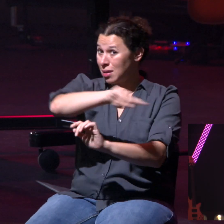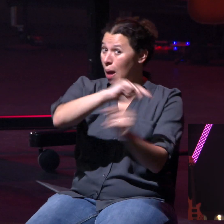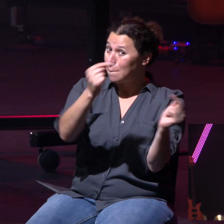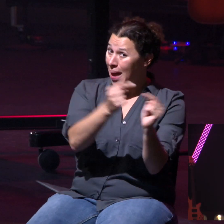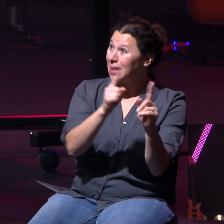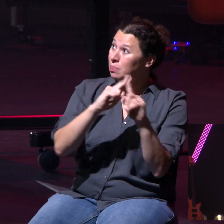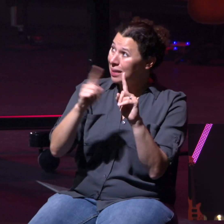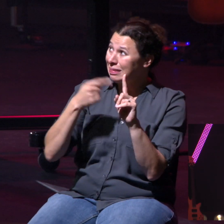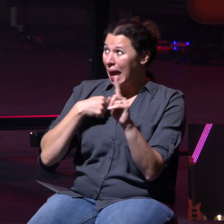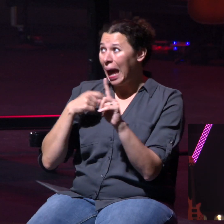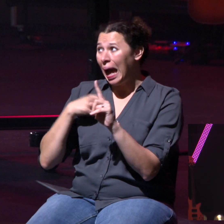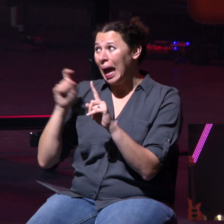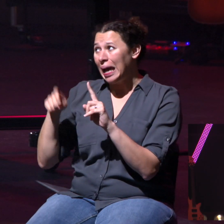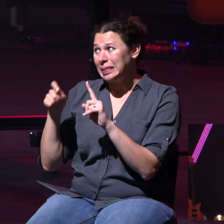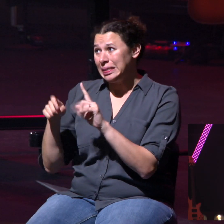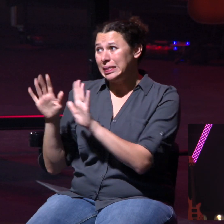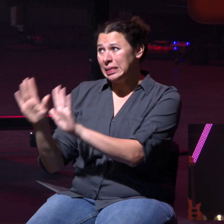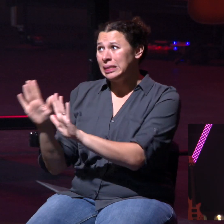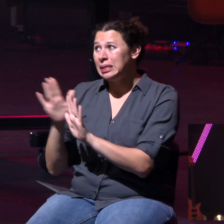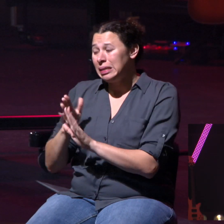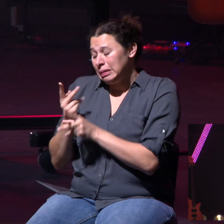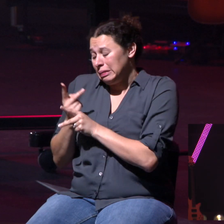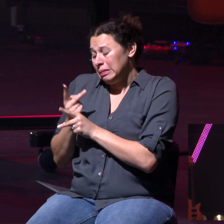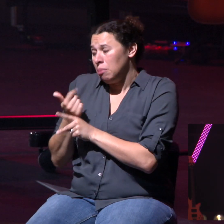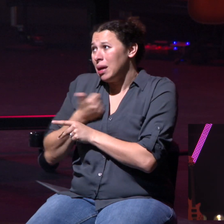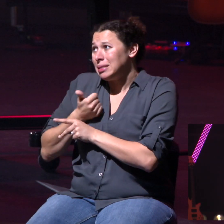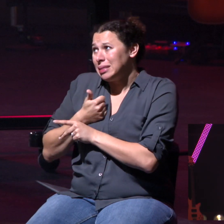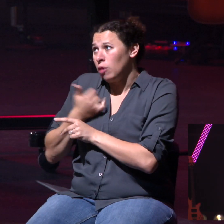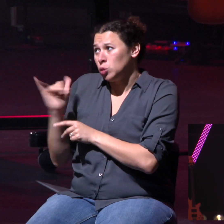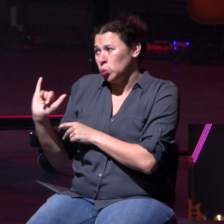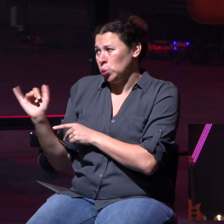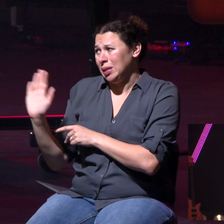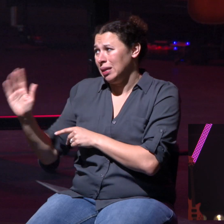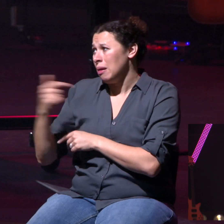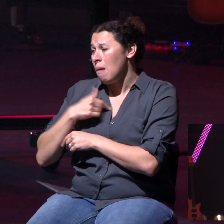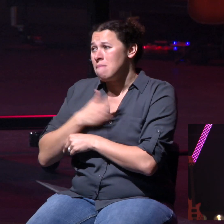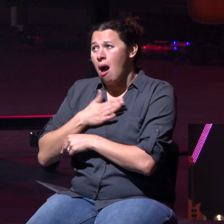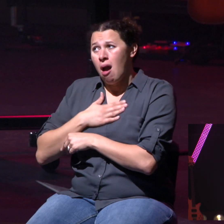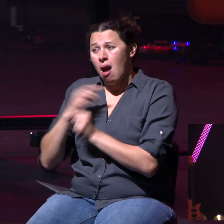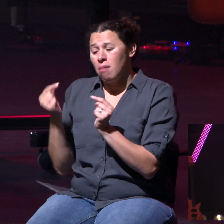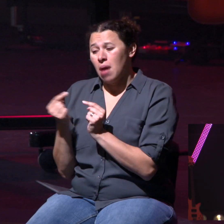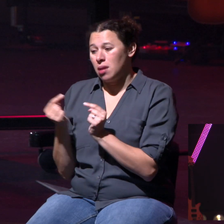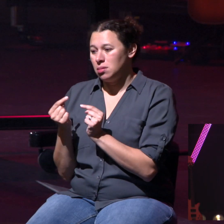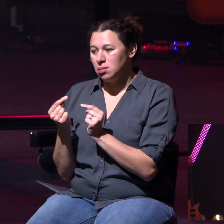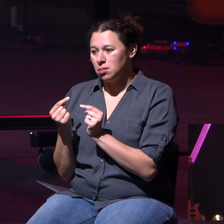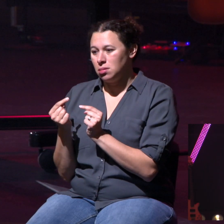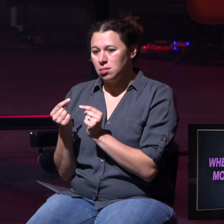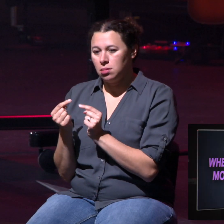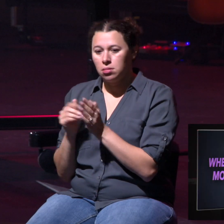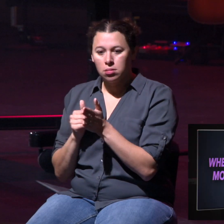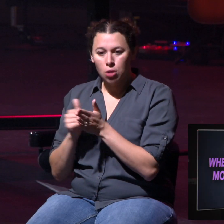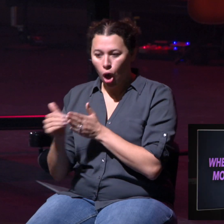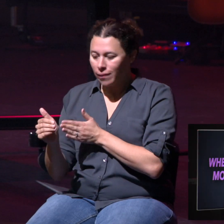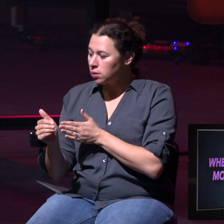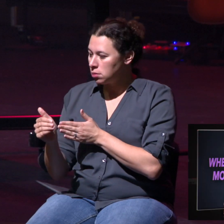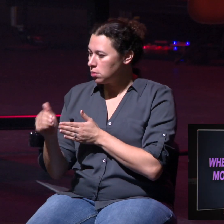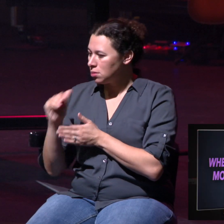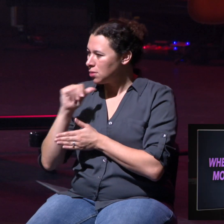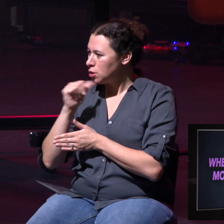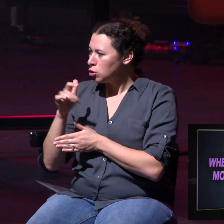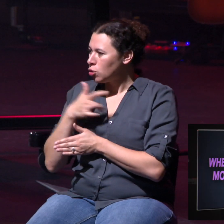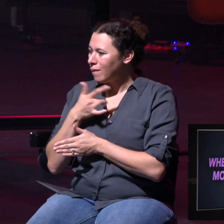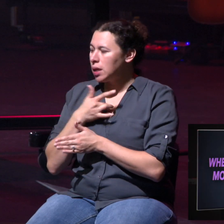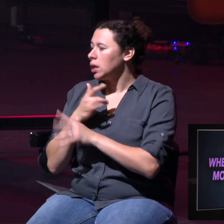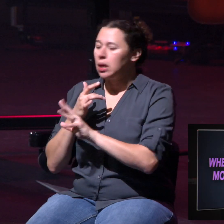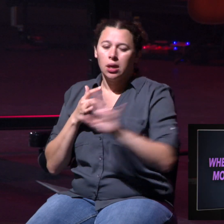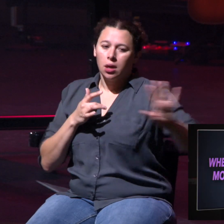about me? What about the stuff that I'm dealing with? What about my pain? And often I don't think we feel compassion because of that. Sometimes I